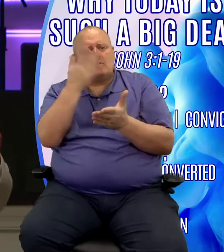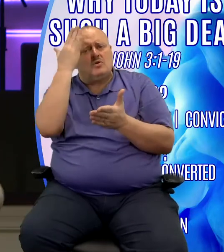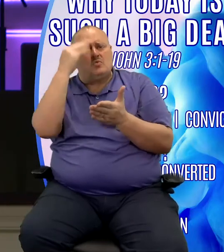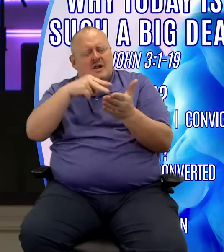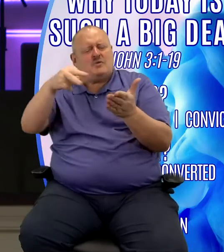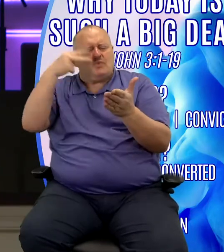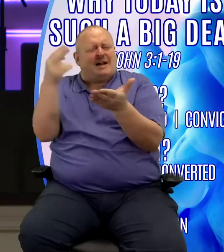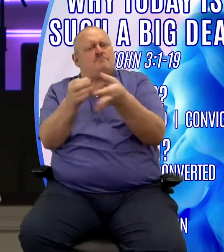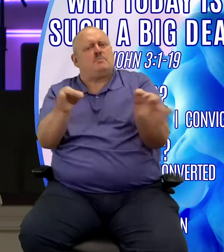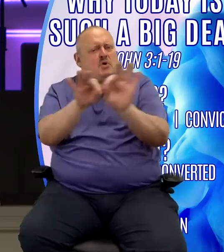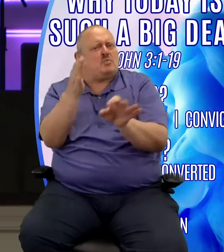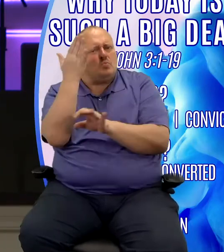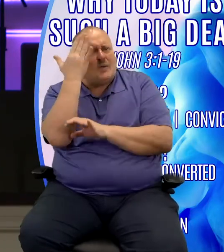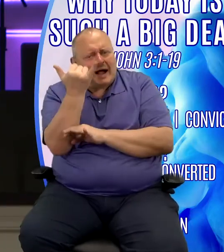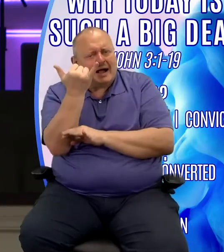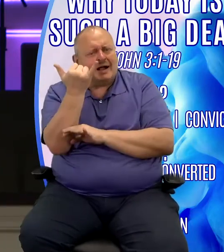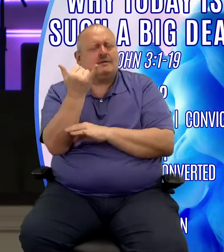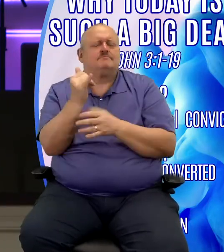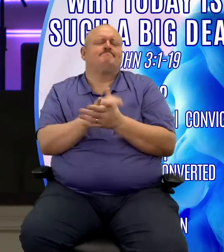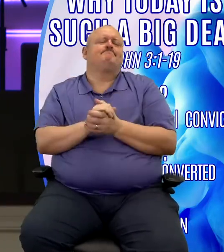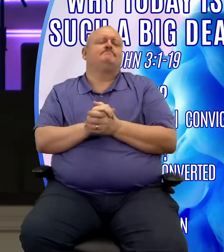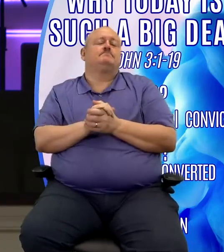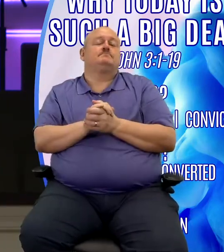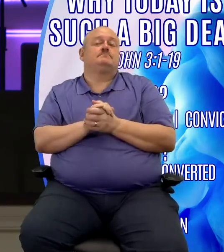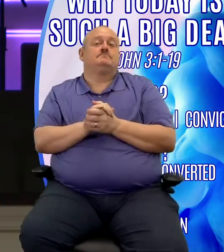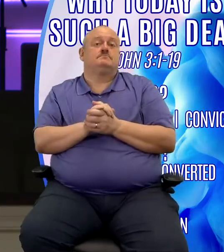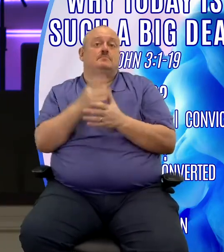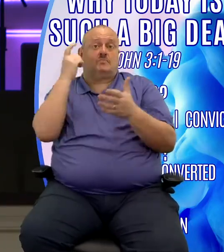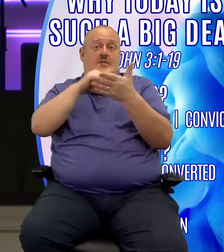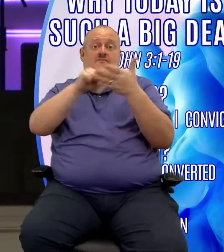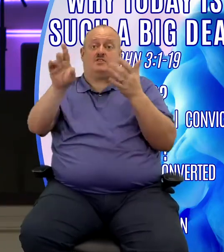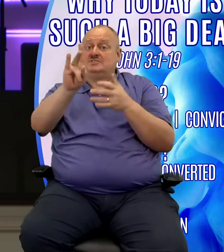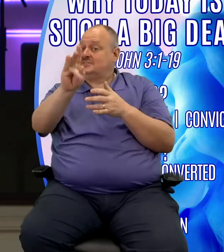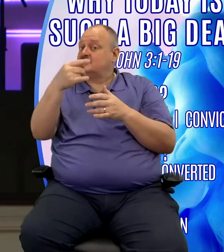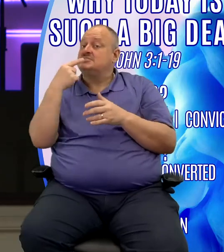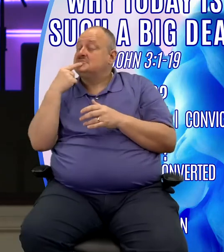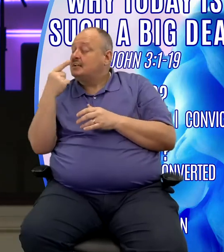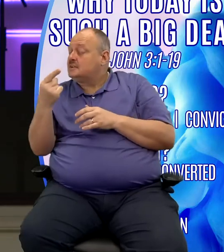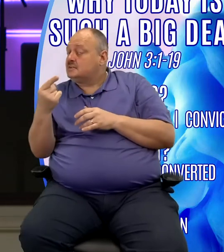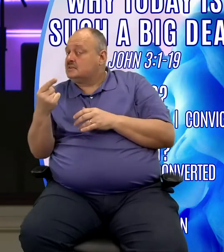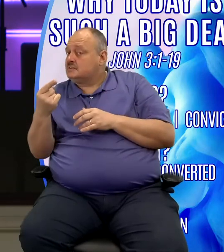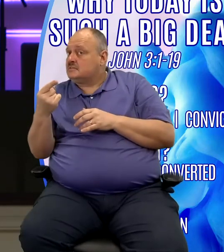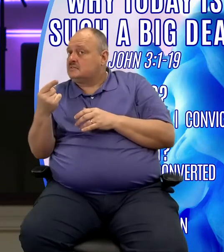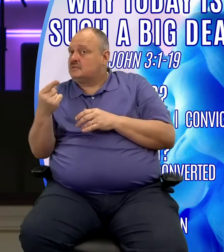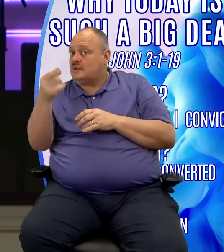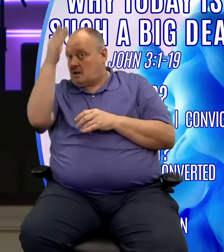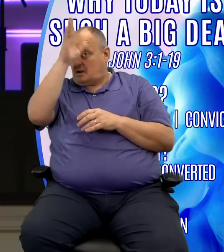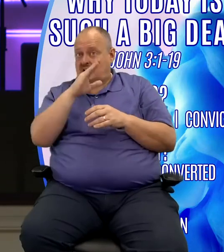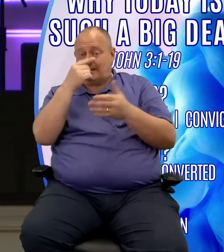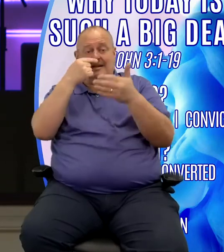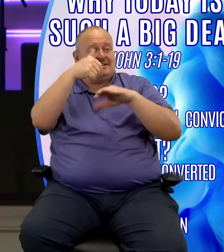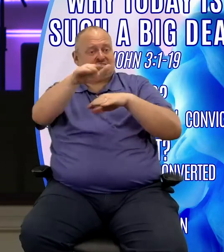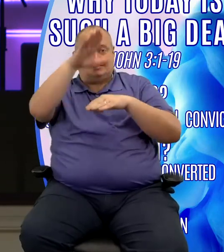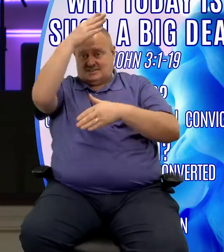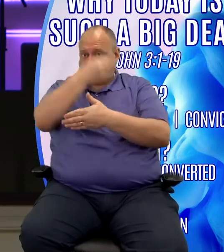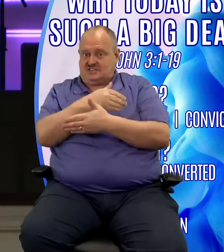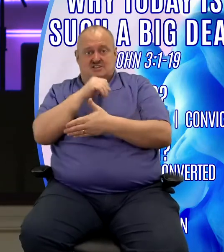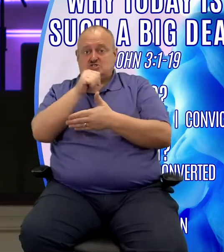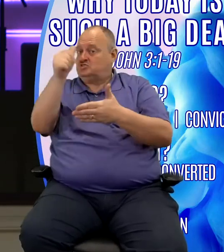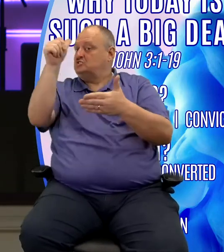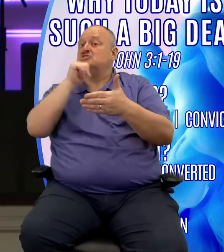so critical for our lives? I want you to notice what verse 17 says. For God sent not his Son into the